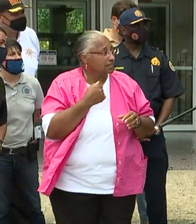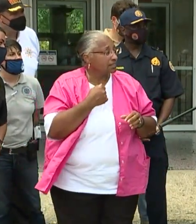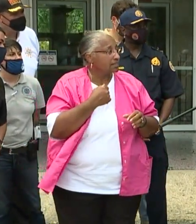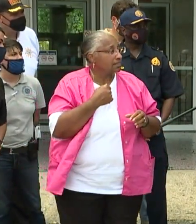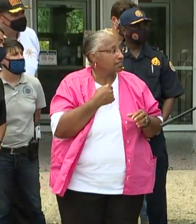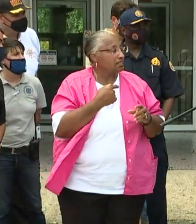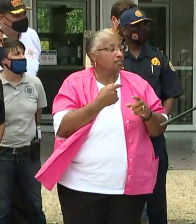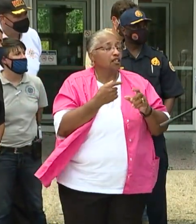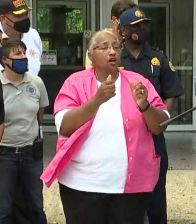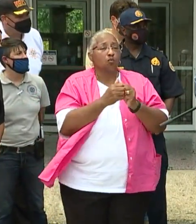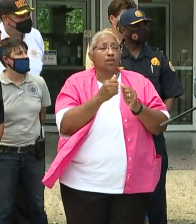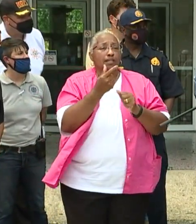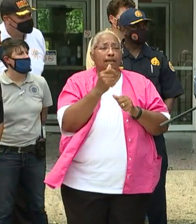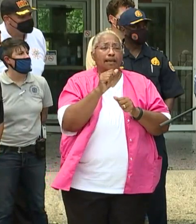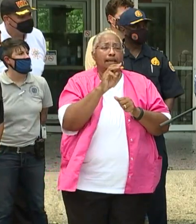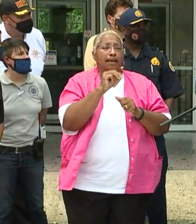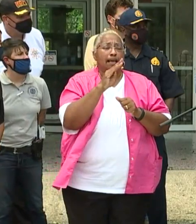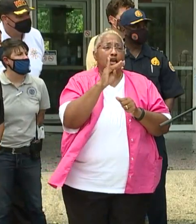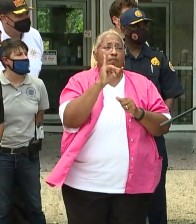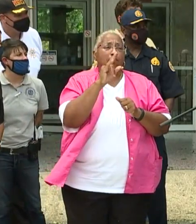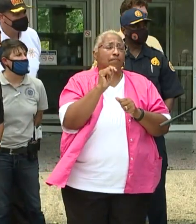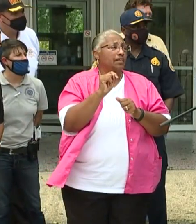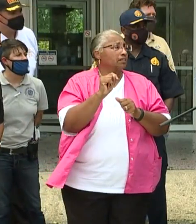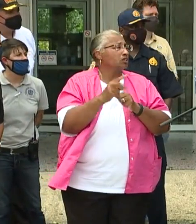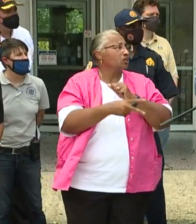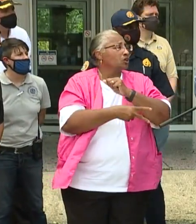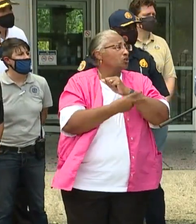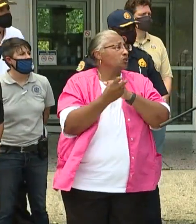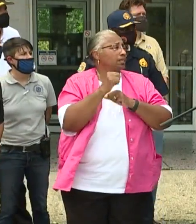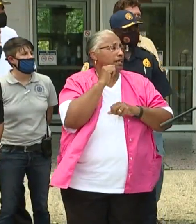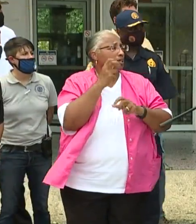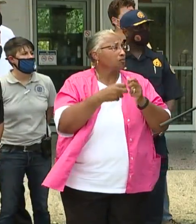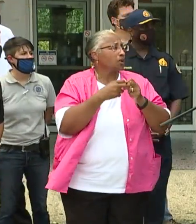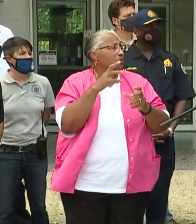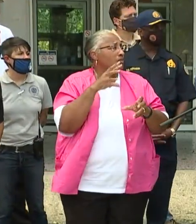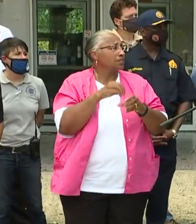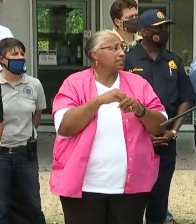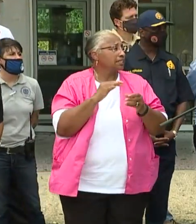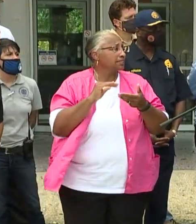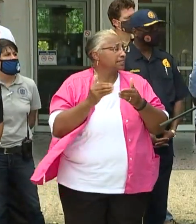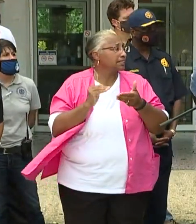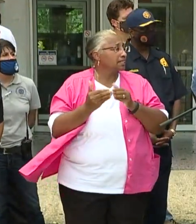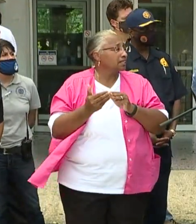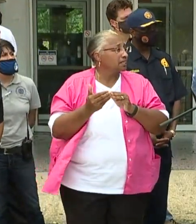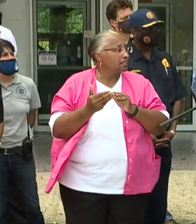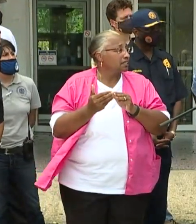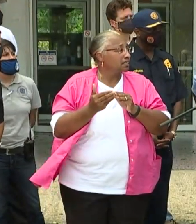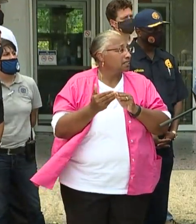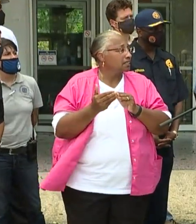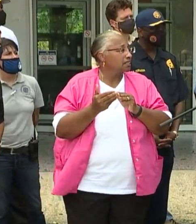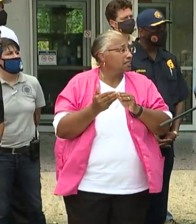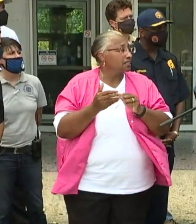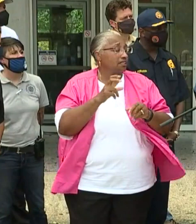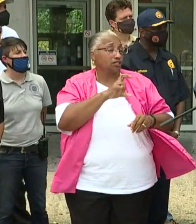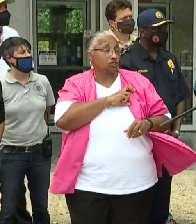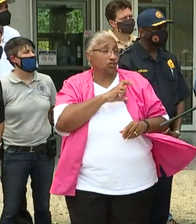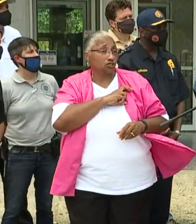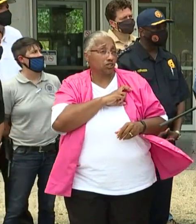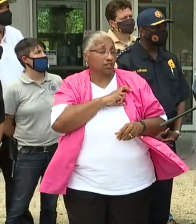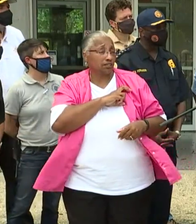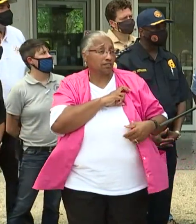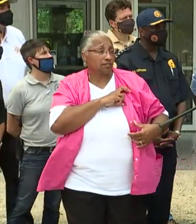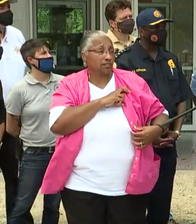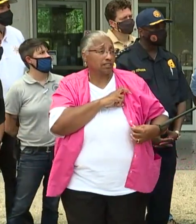Okay. That looting's not a problem in the city. I think from what we've seen, sort of anecdotally, it's not a problem. The chief obviously